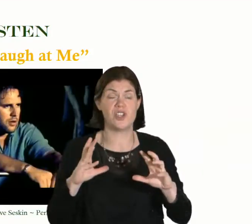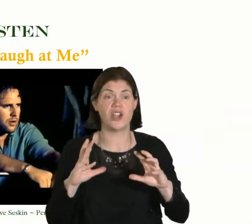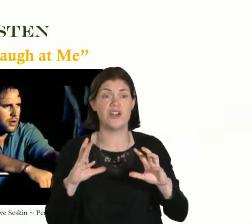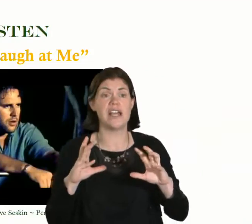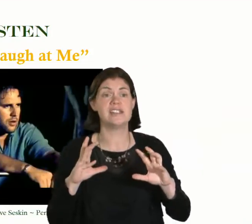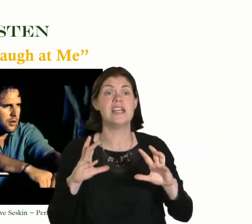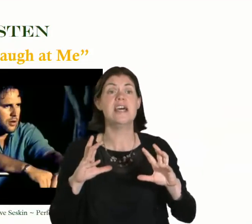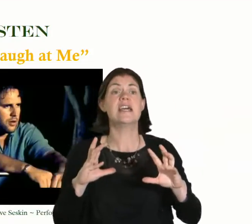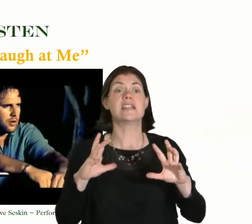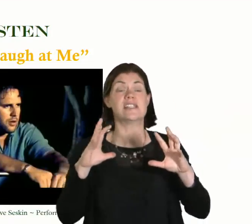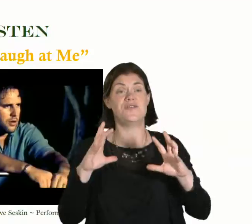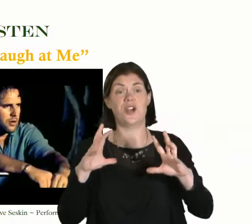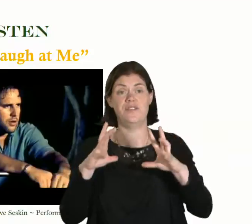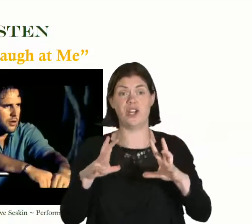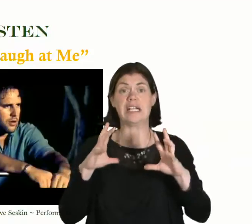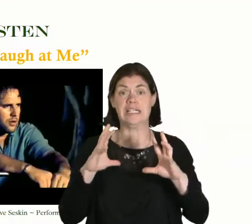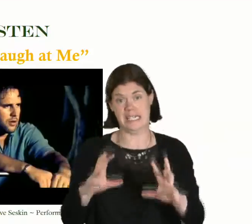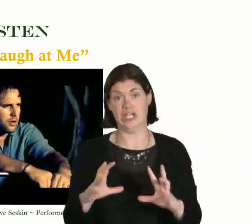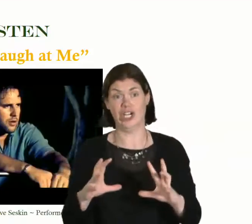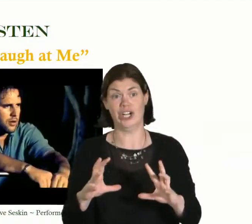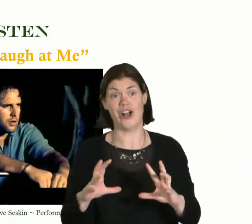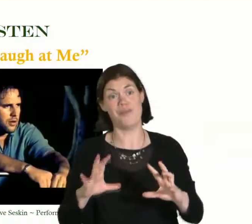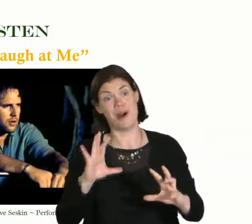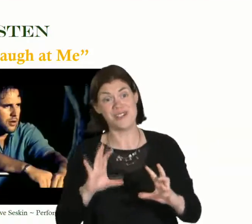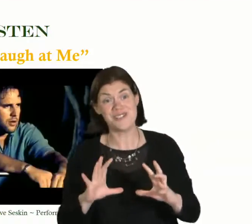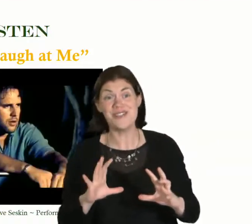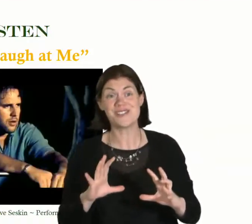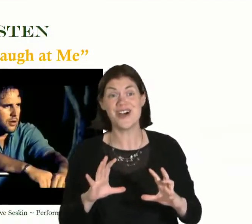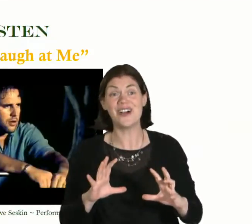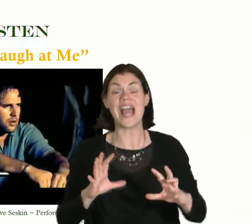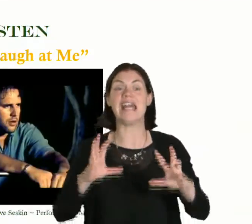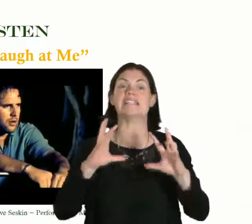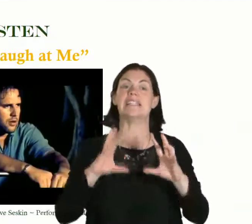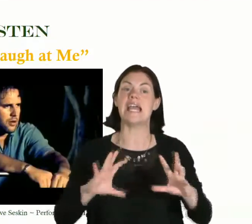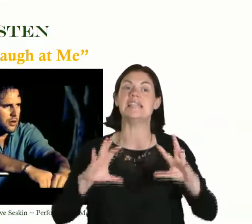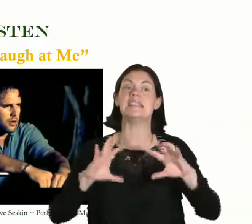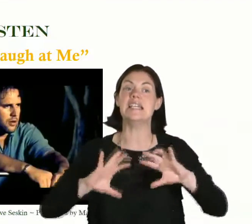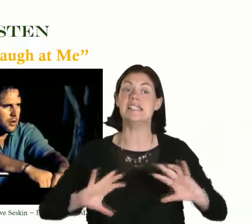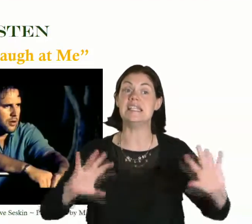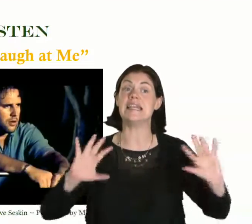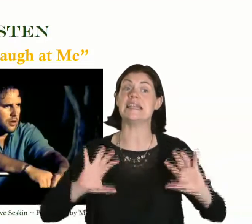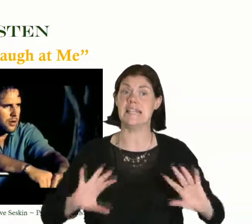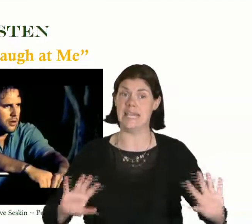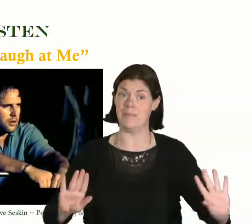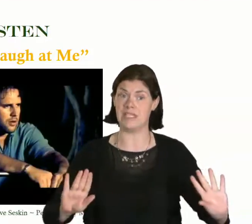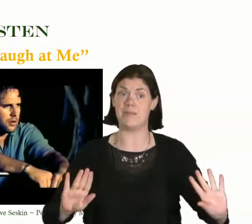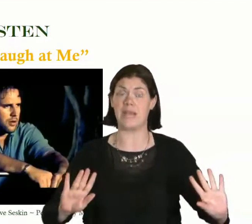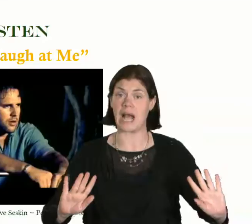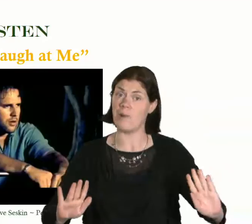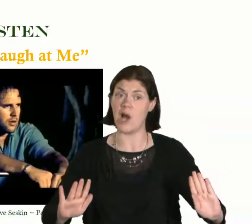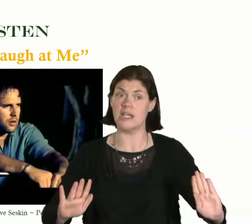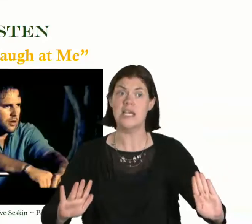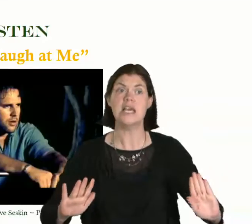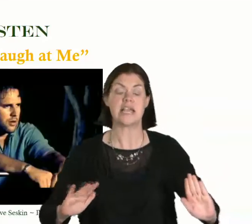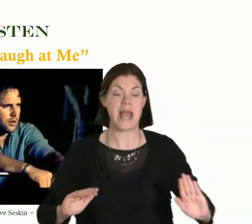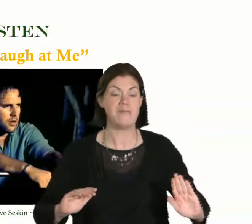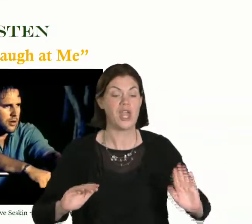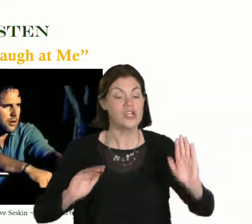of the song, you guys, because it's very, very clear on the parts of the song, and it's a nice, easy theme to pick up